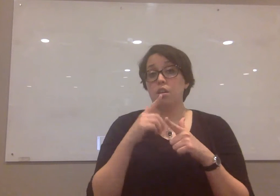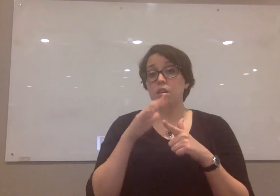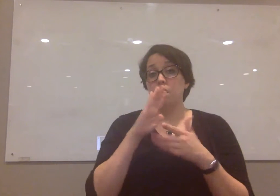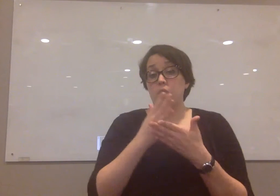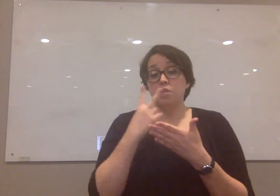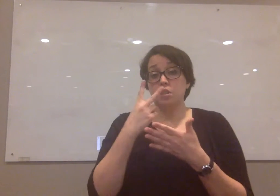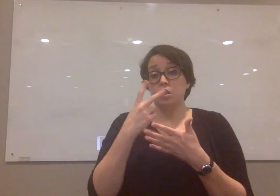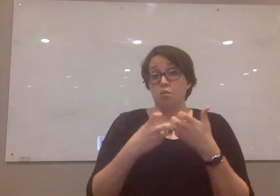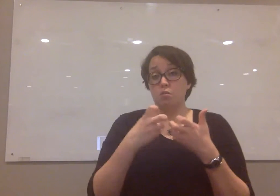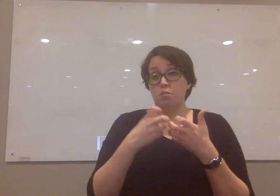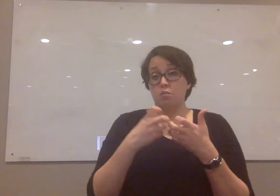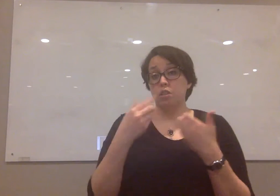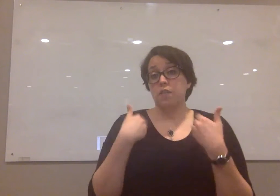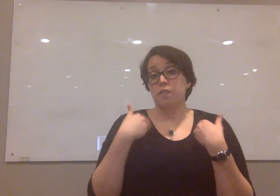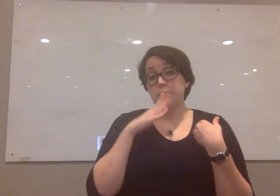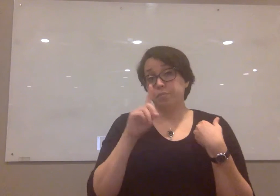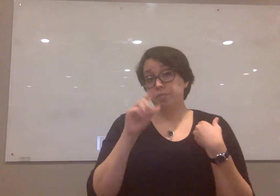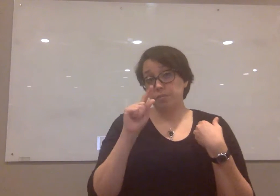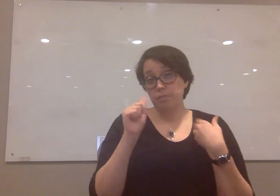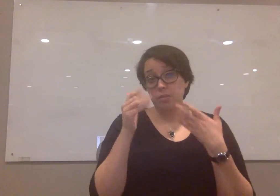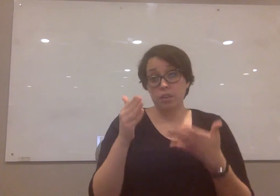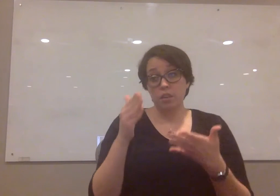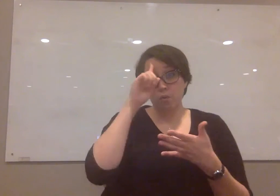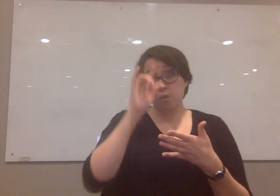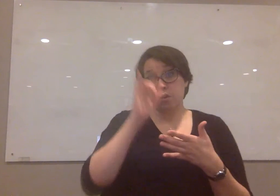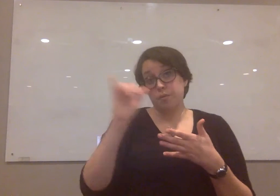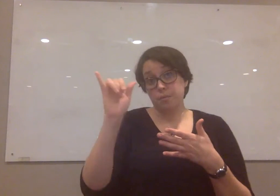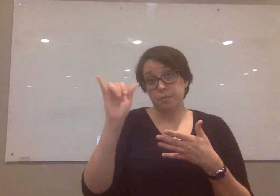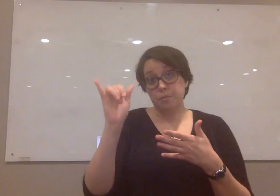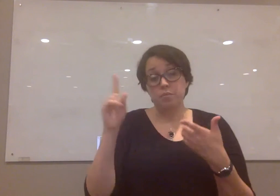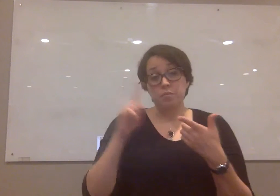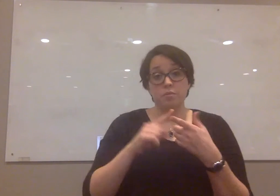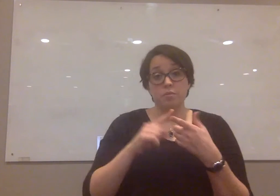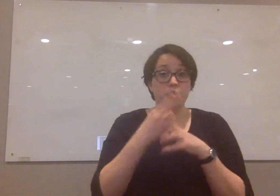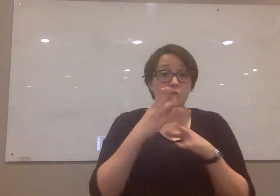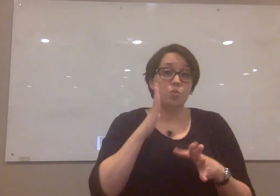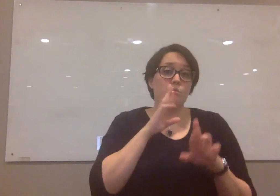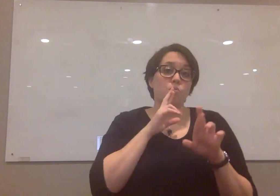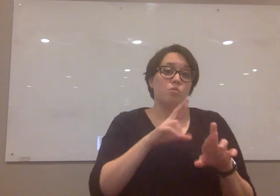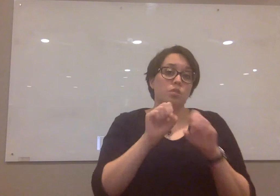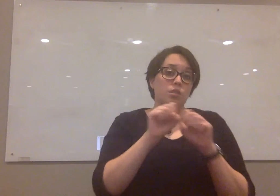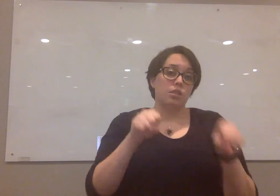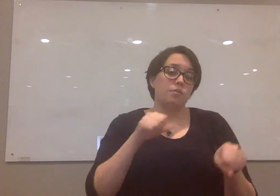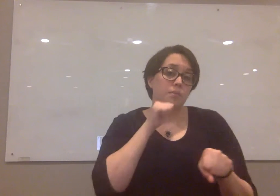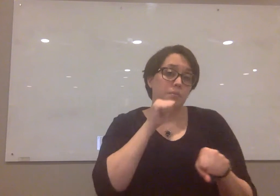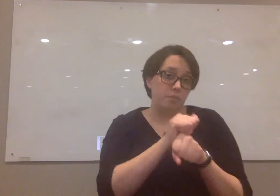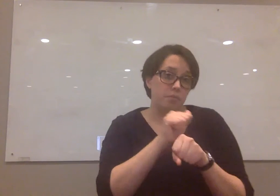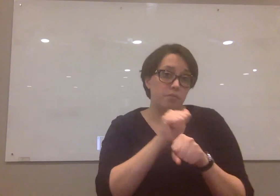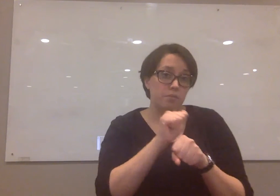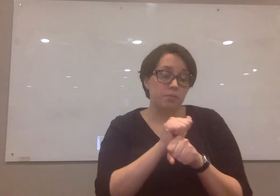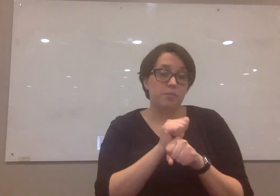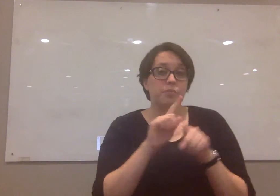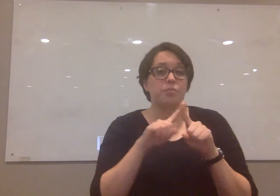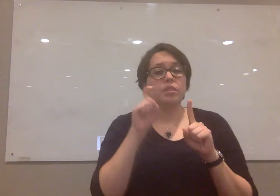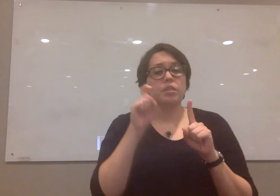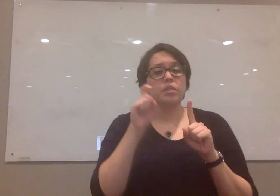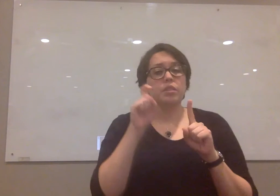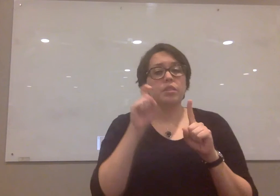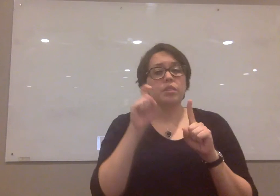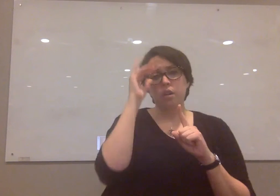and you'll just have that bad data in there forever until the user actually reports that their system doesn't work. But it's something to be aware of if you're having this cascading